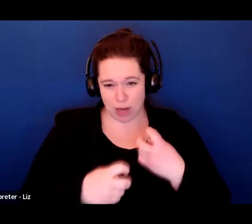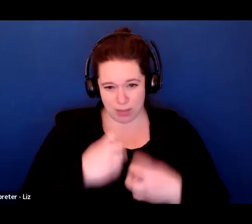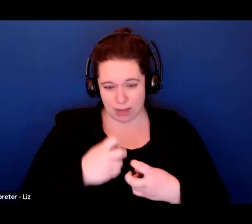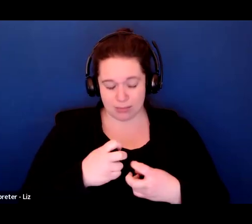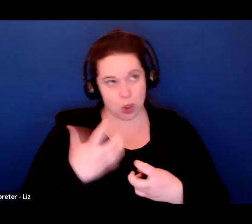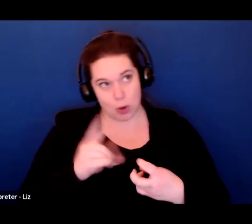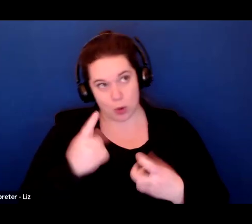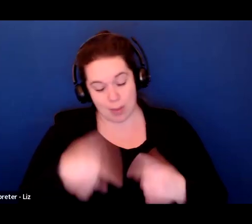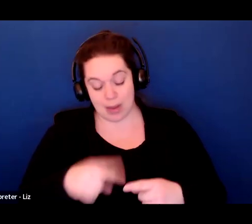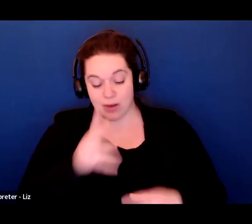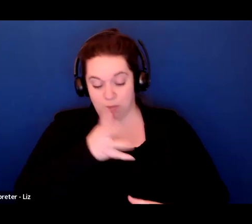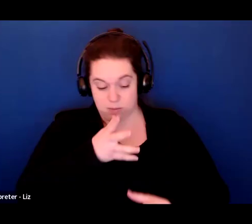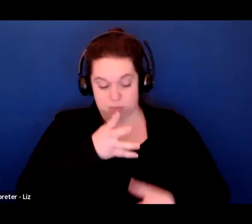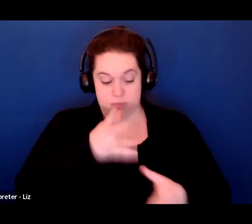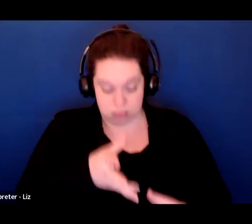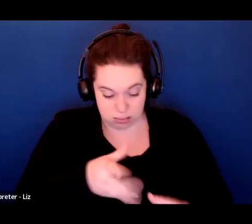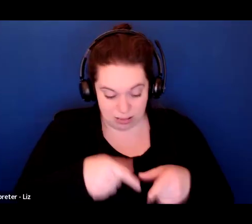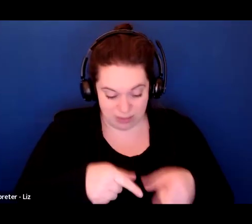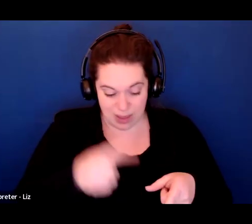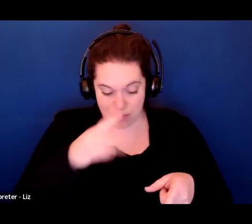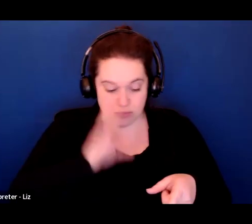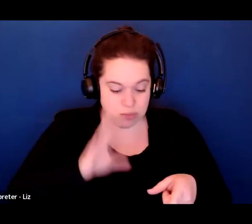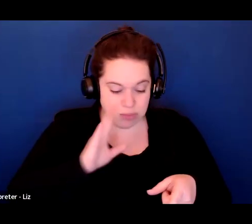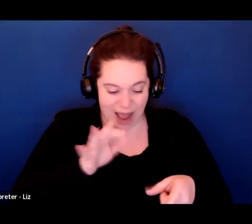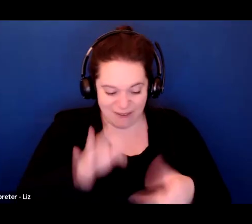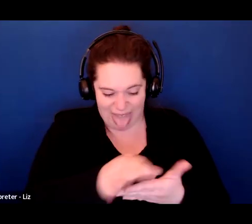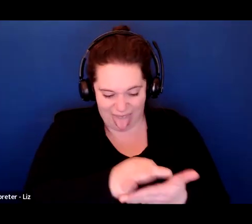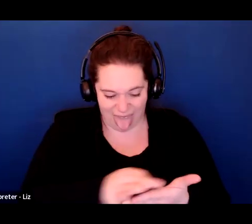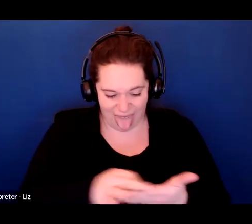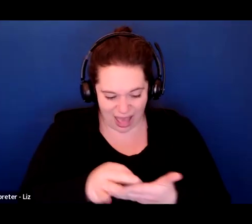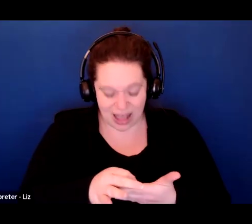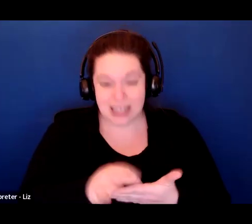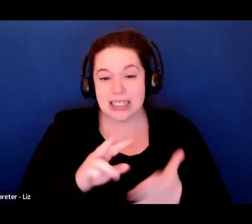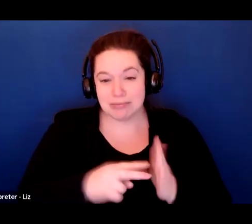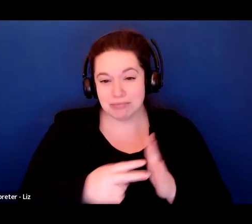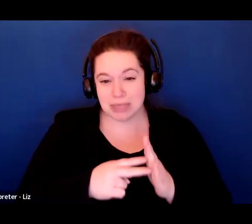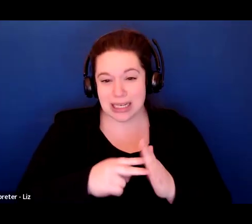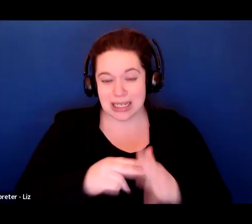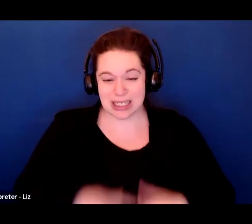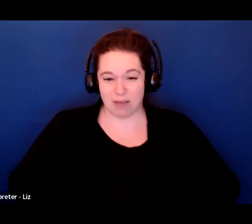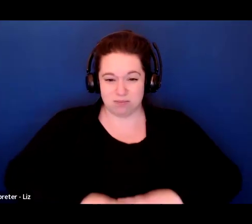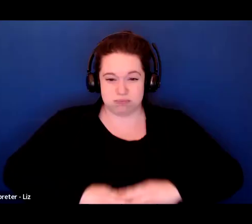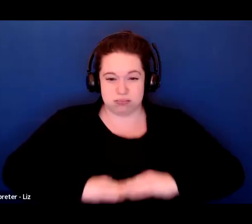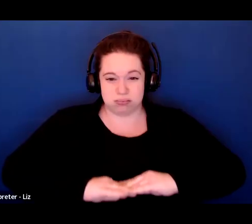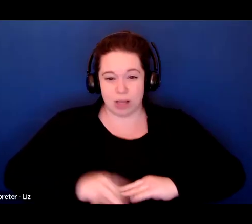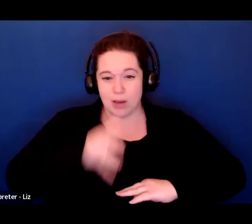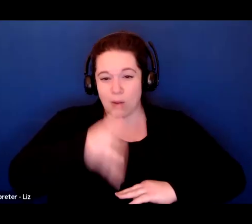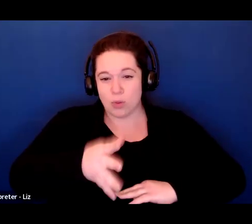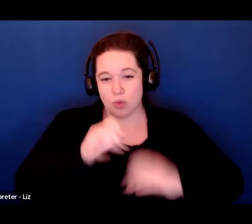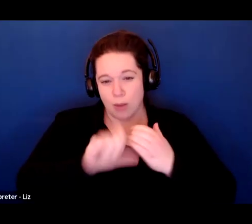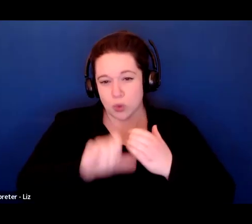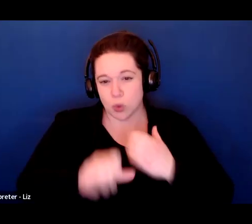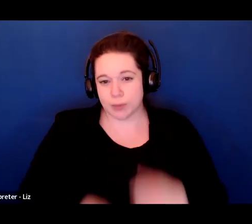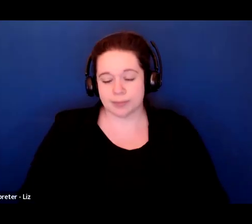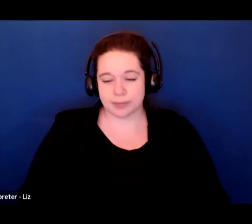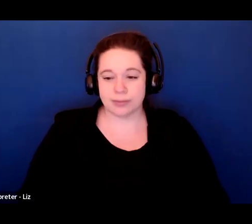his bowel's backing up and he's starting to throw up stool. And that's something a lot of people don't know can happen,